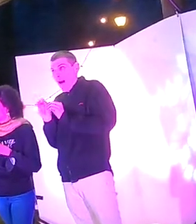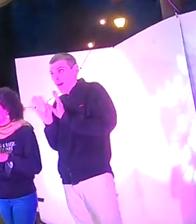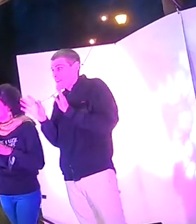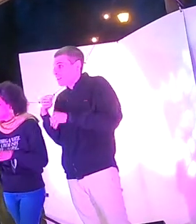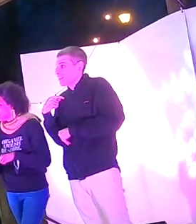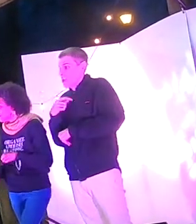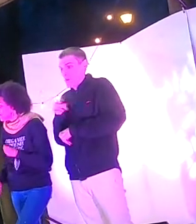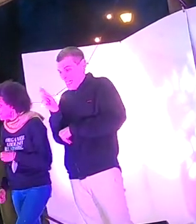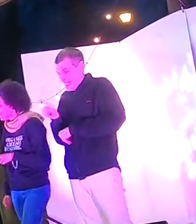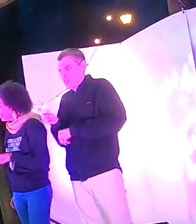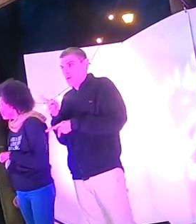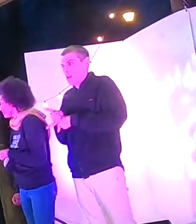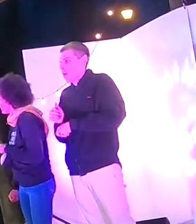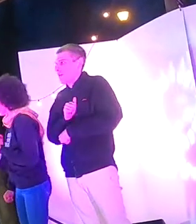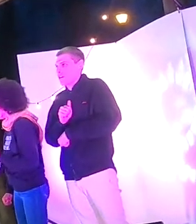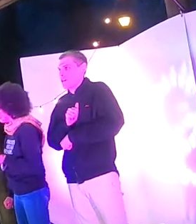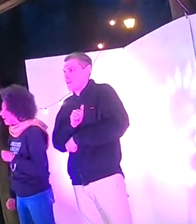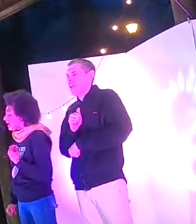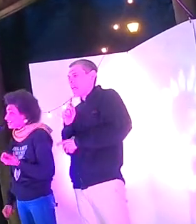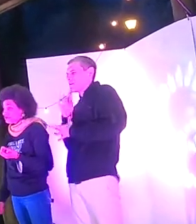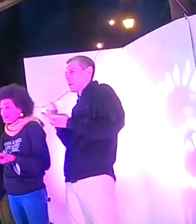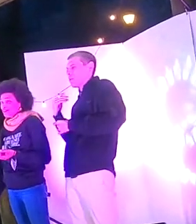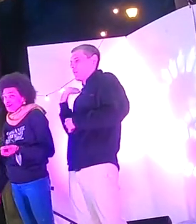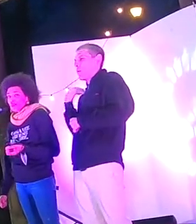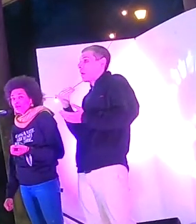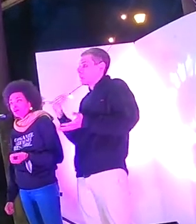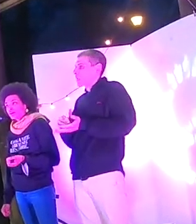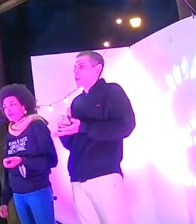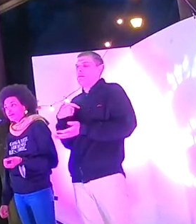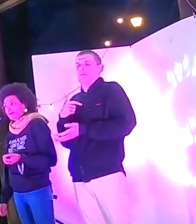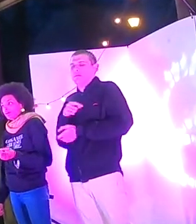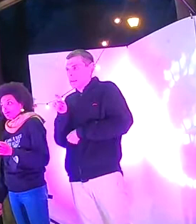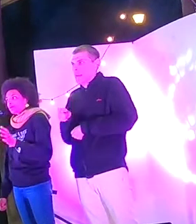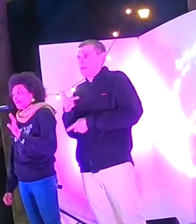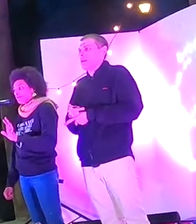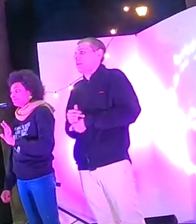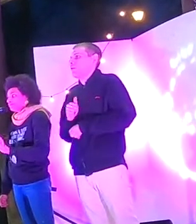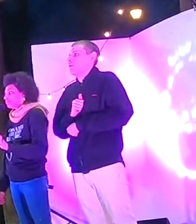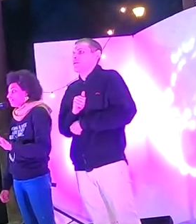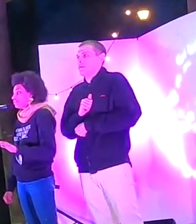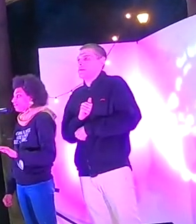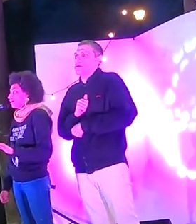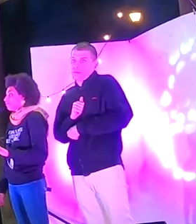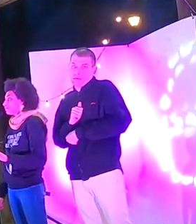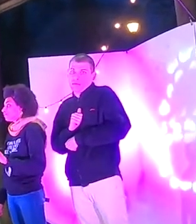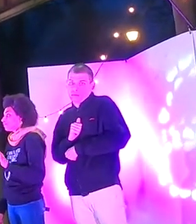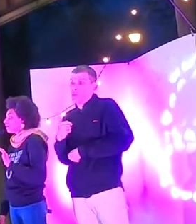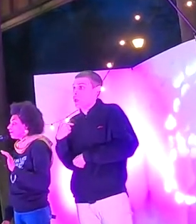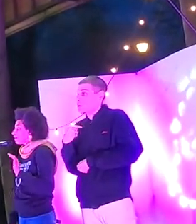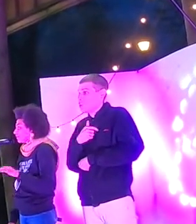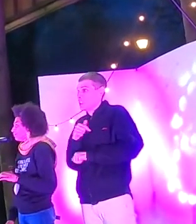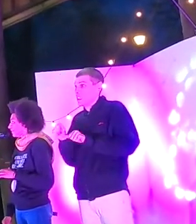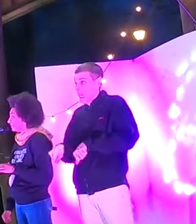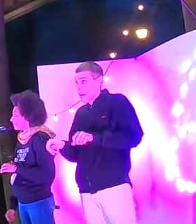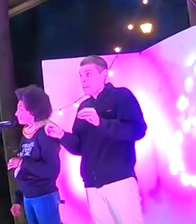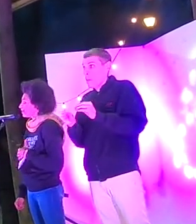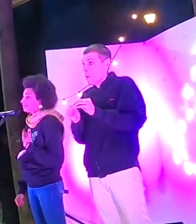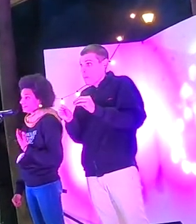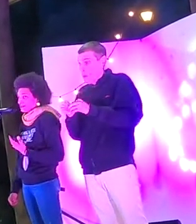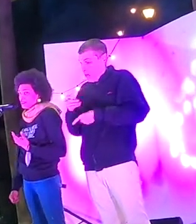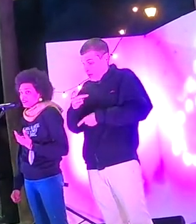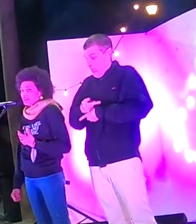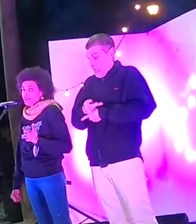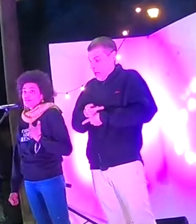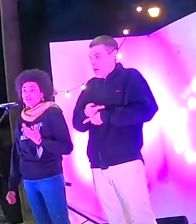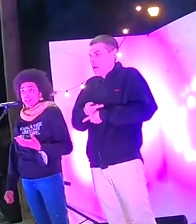need to really take care of ourselves. And that as we do that more, we're able to really show up for our communities and